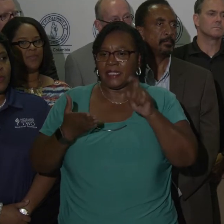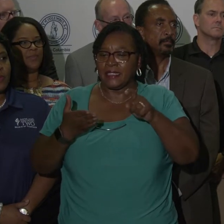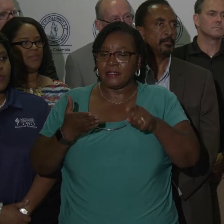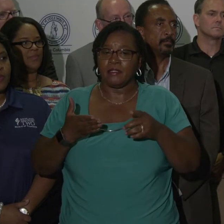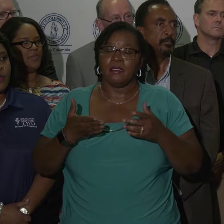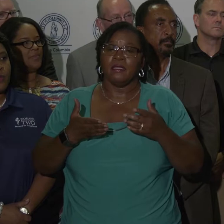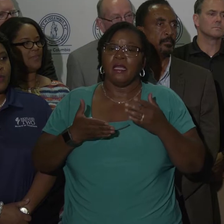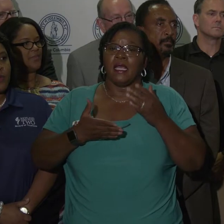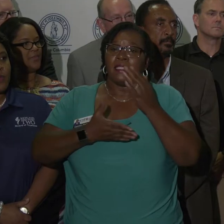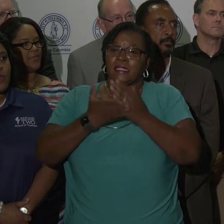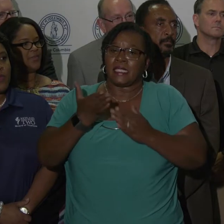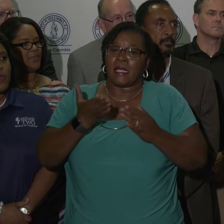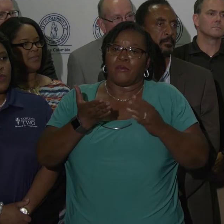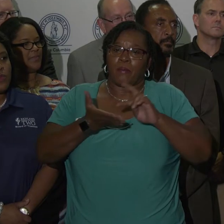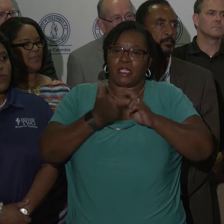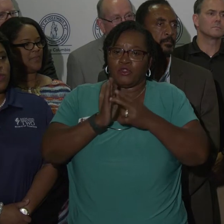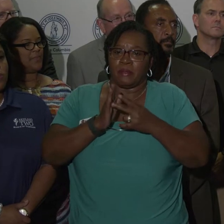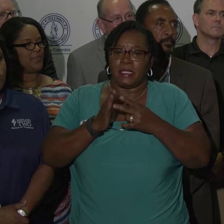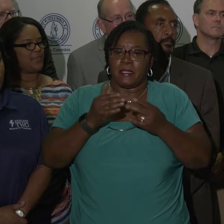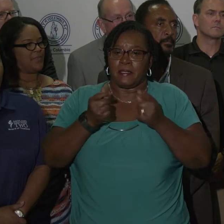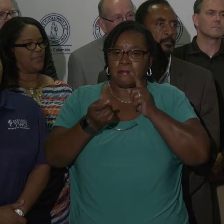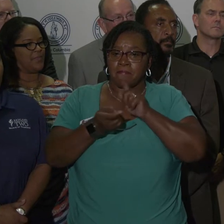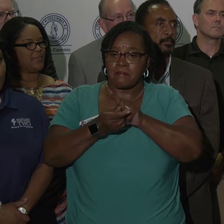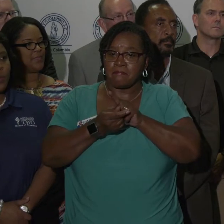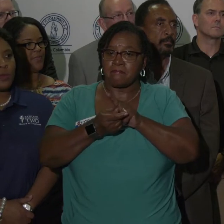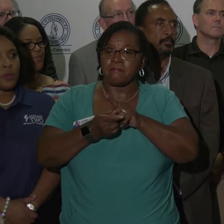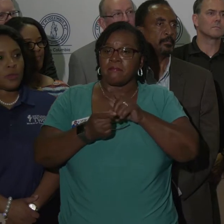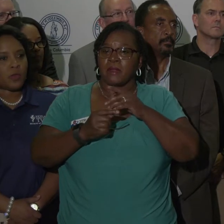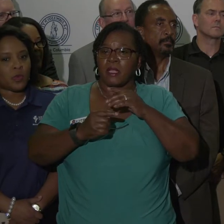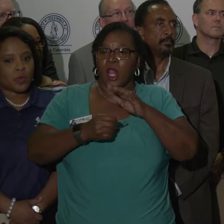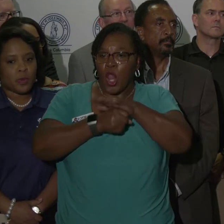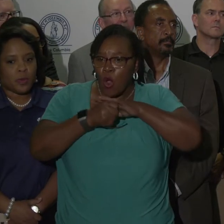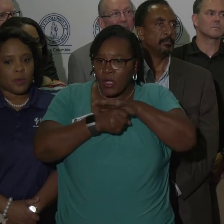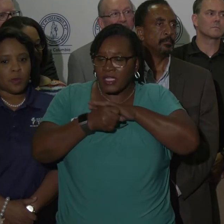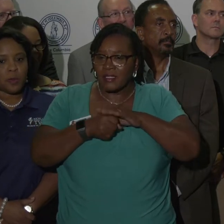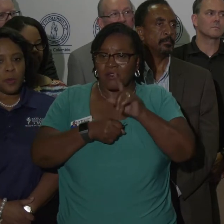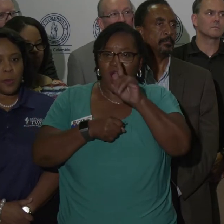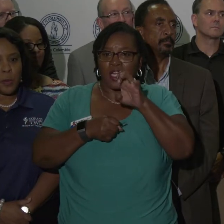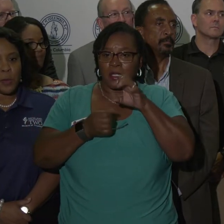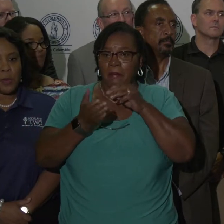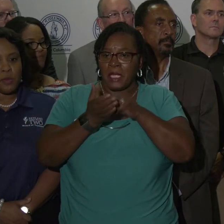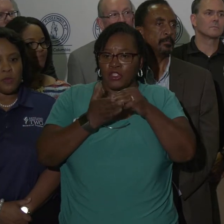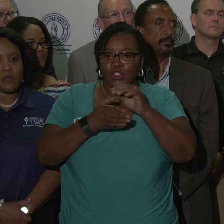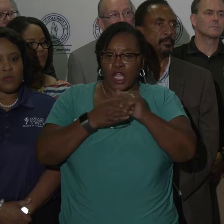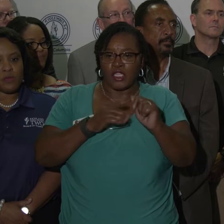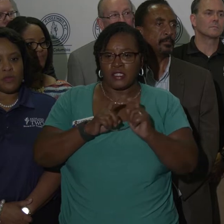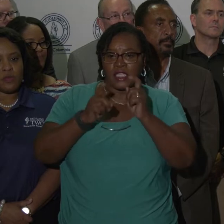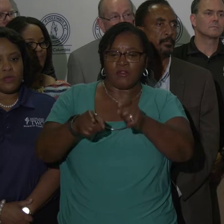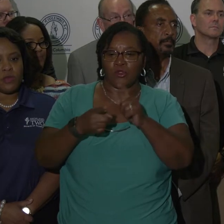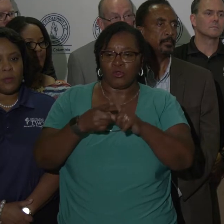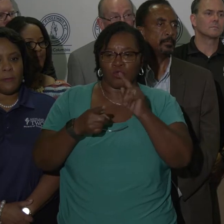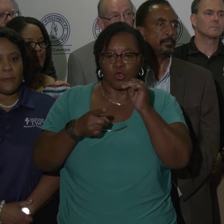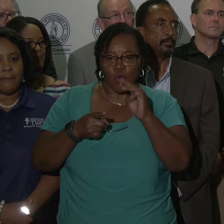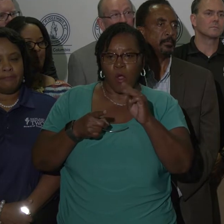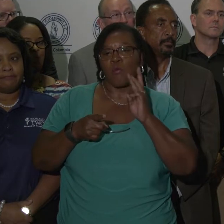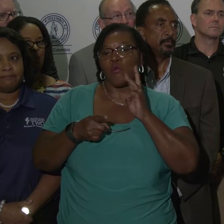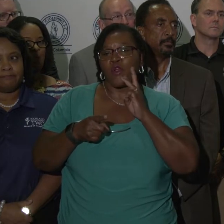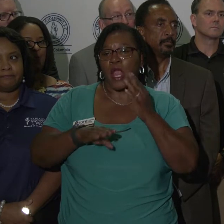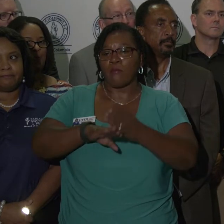obviously meant to be met locally, and almost $100 million dedicated to stormwater